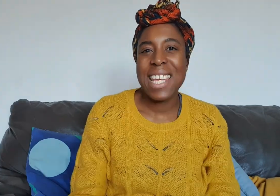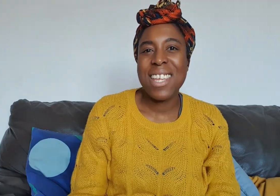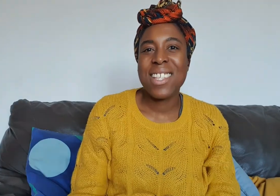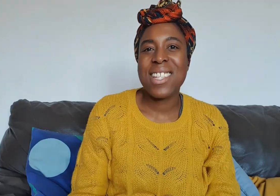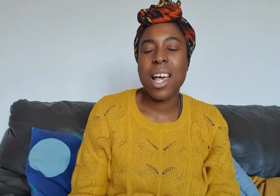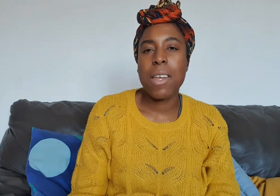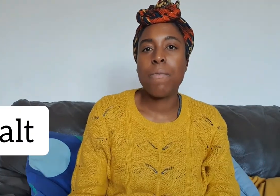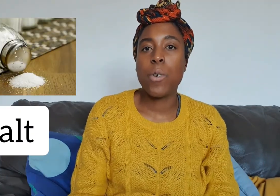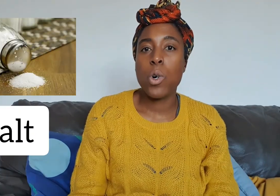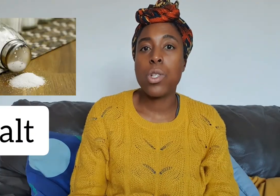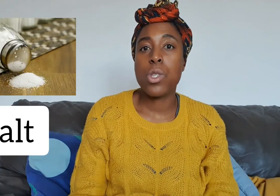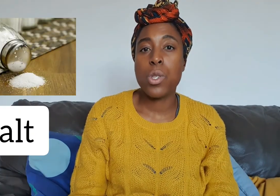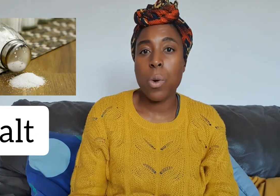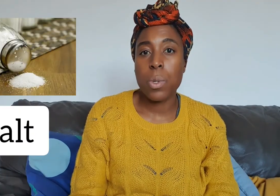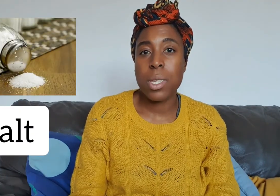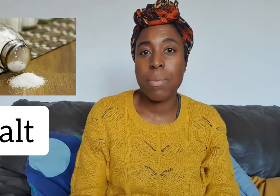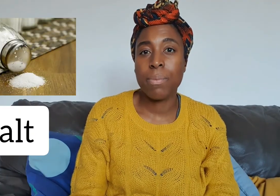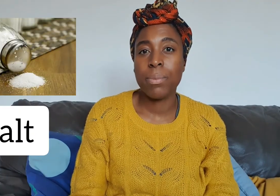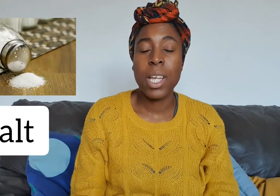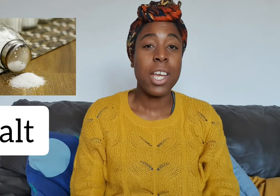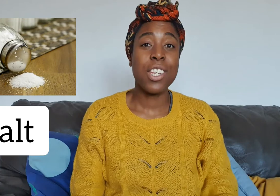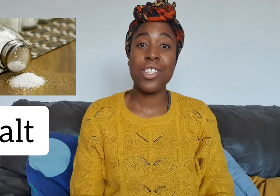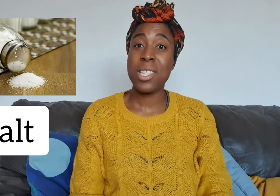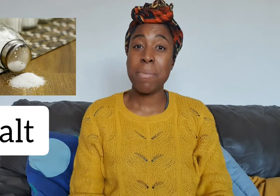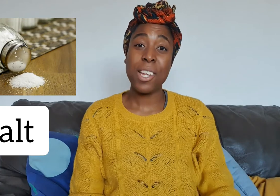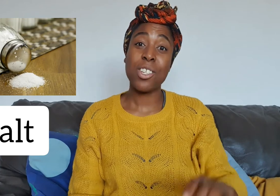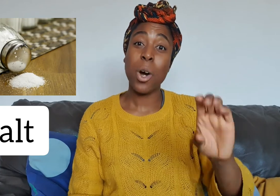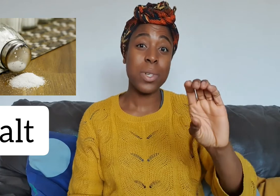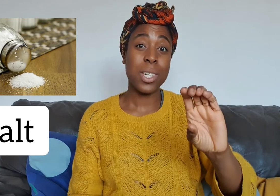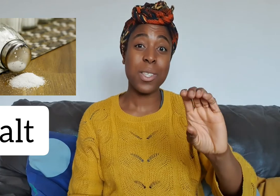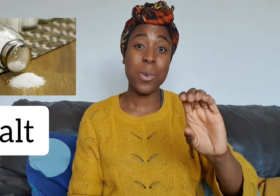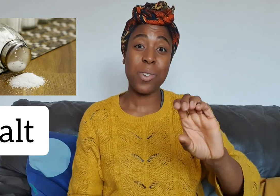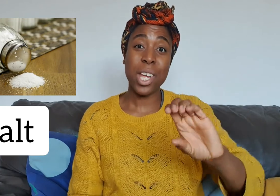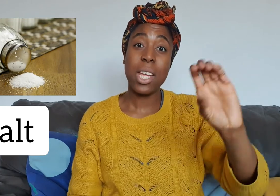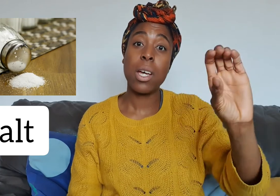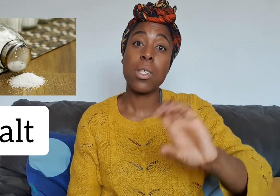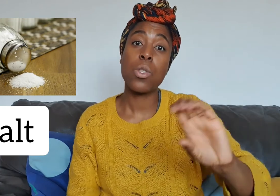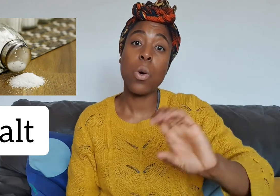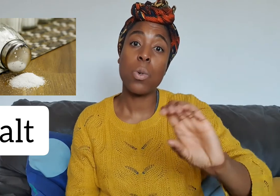The sign for salt is just imagine holding a salt shaker. Salt.